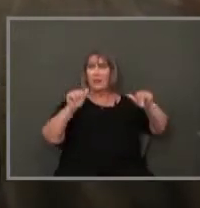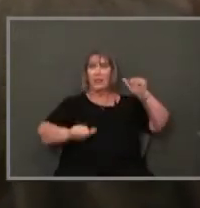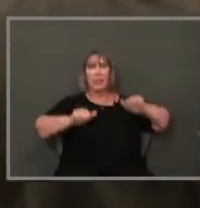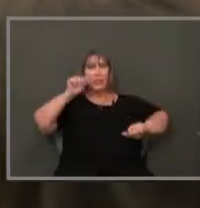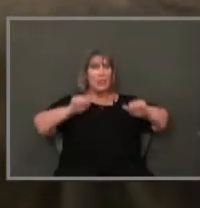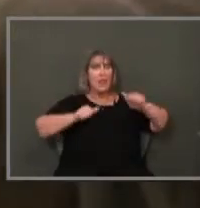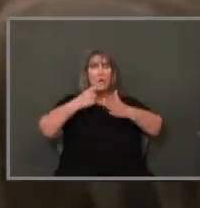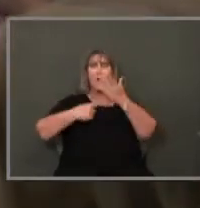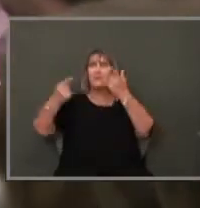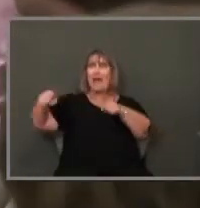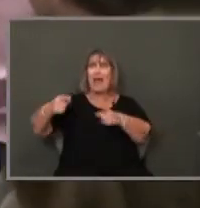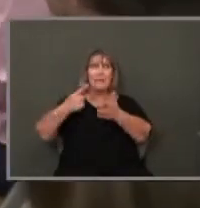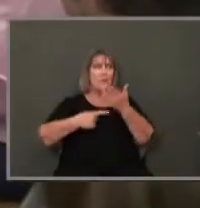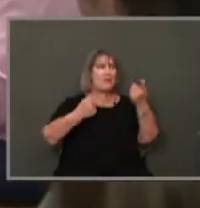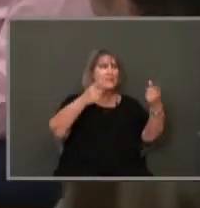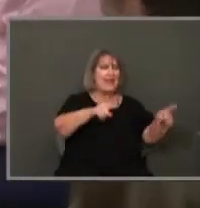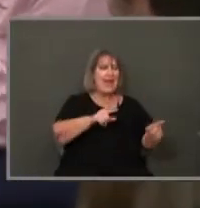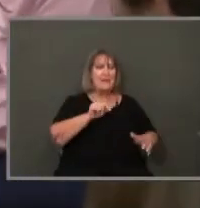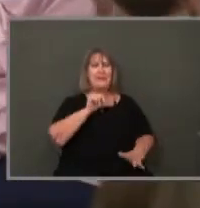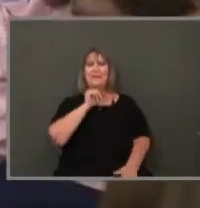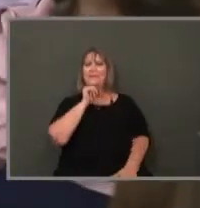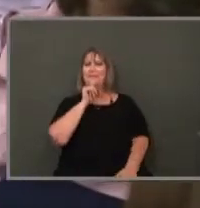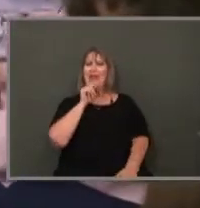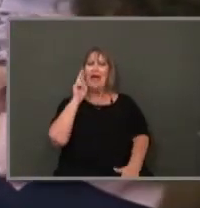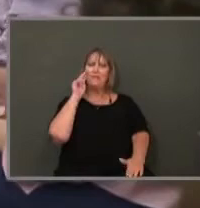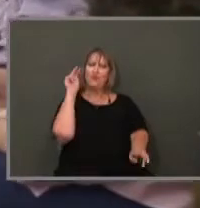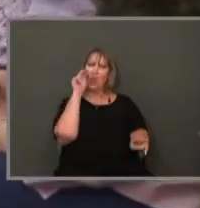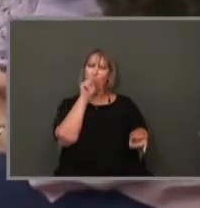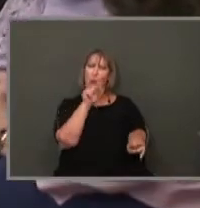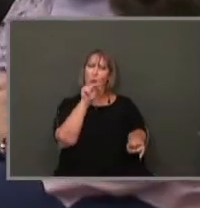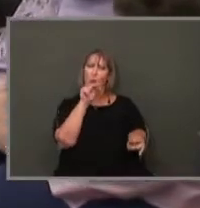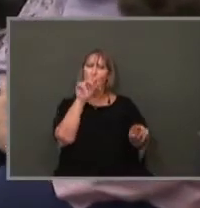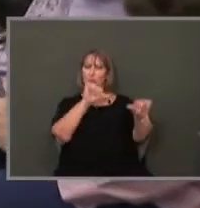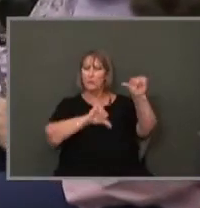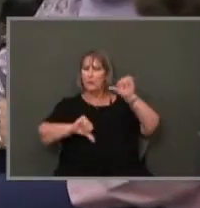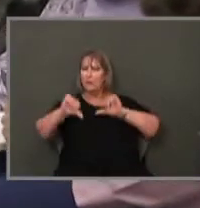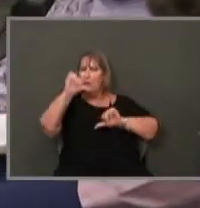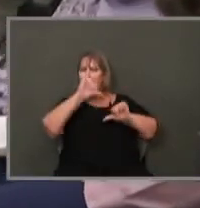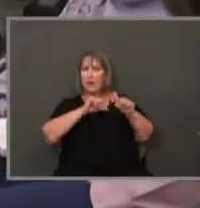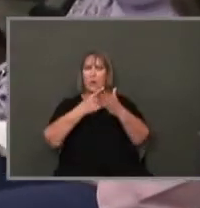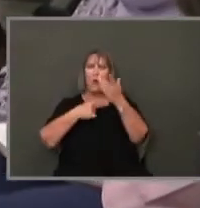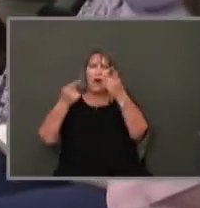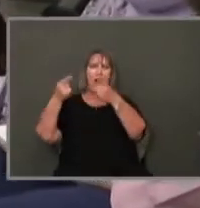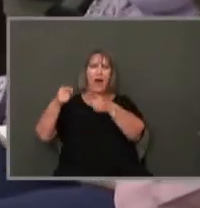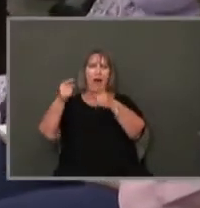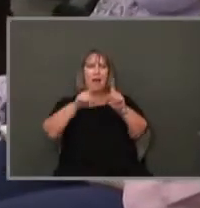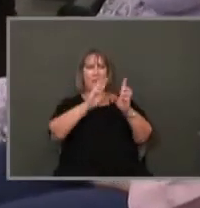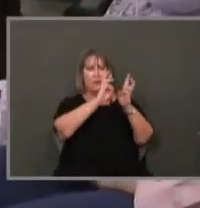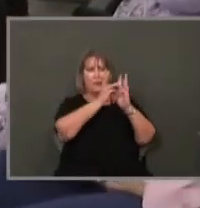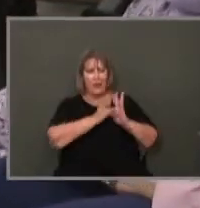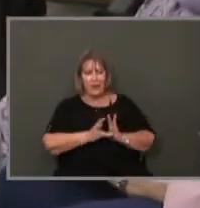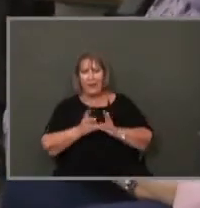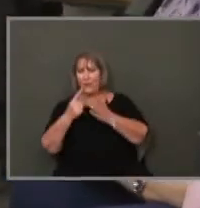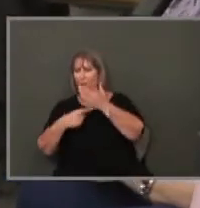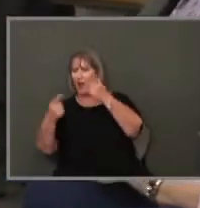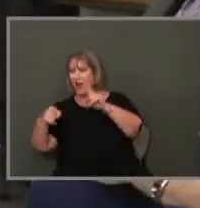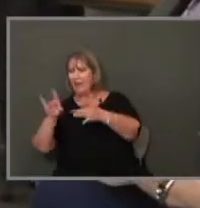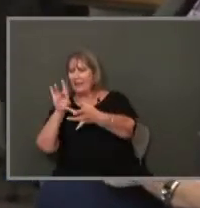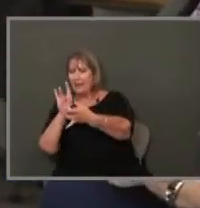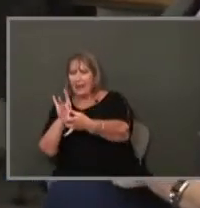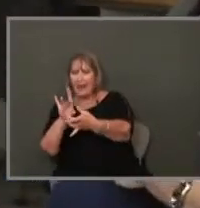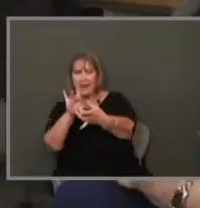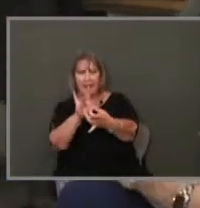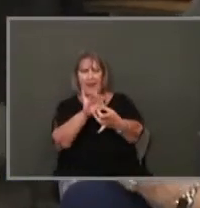a lot of unknown. It's not the feeling. It's just looking at science. With the way we are connected all over the world,